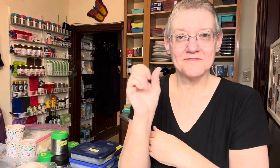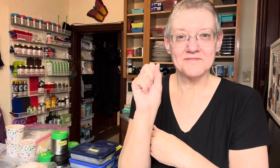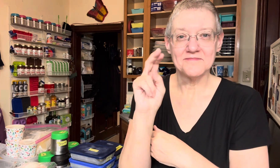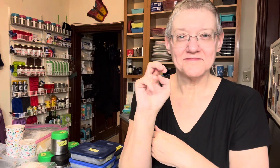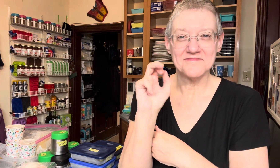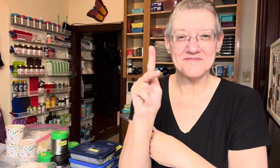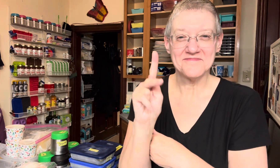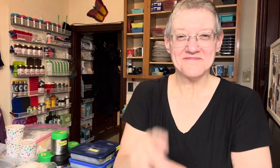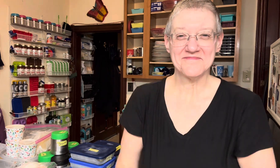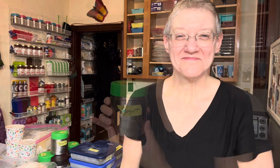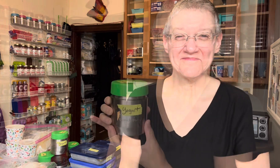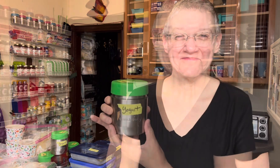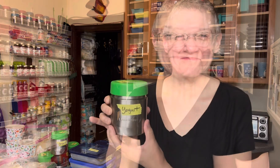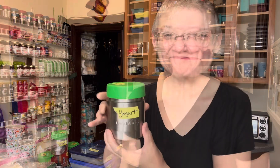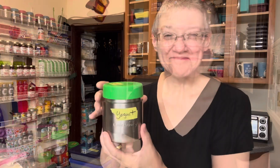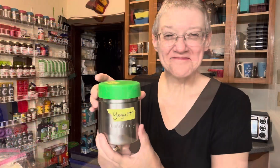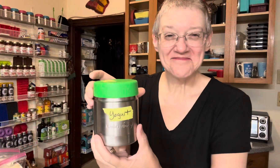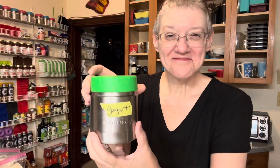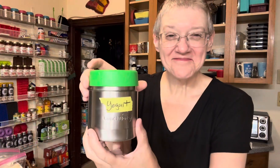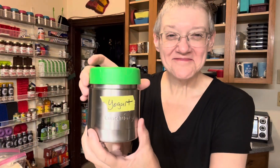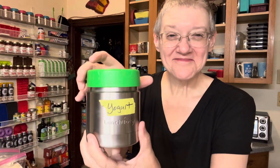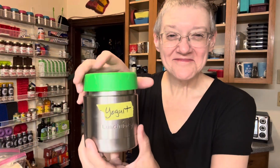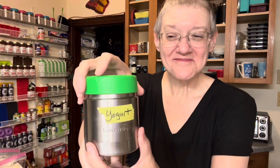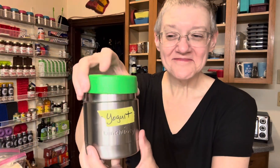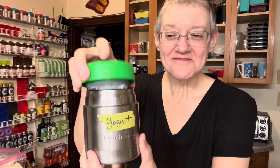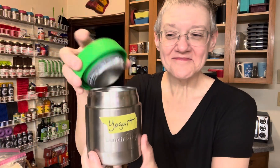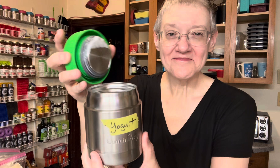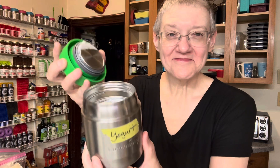So it's breakfast and morning snack during the winter.